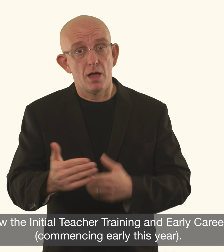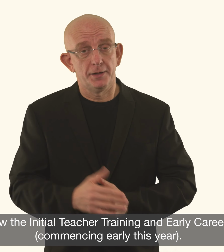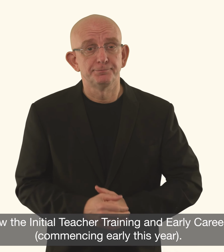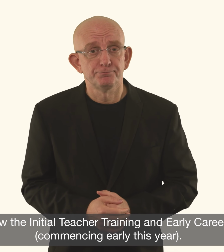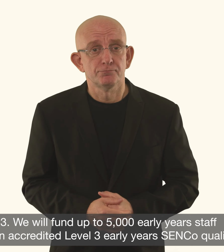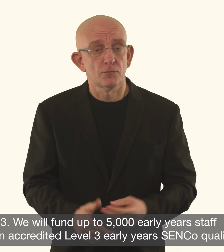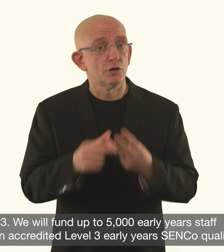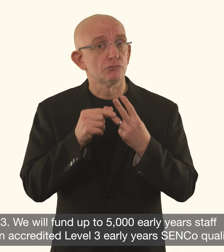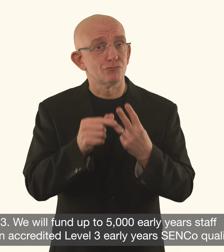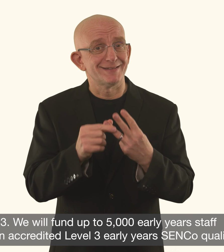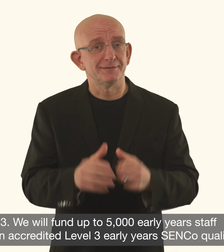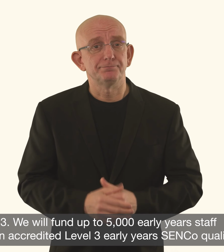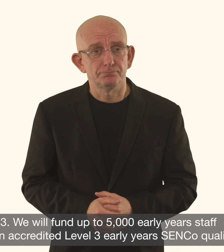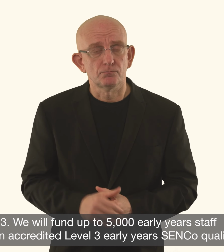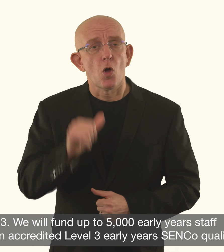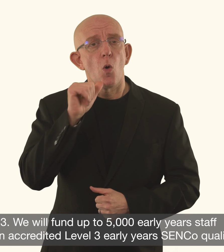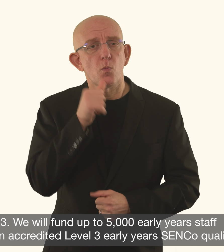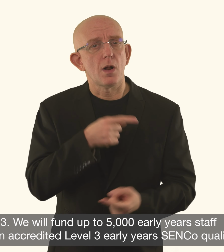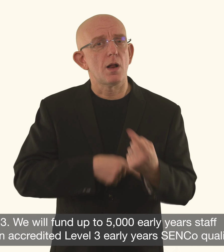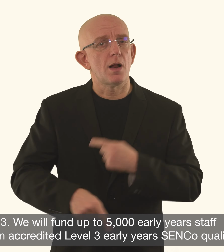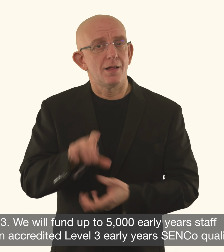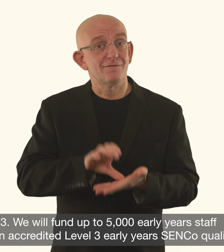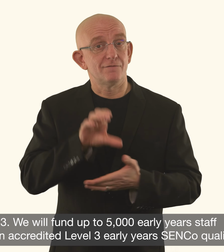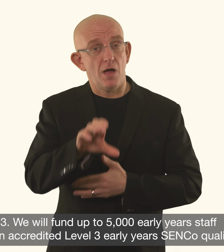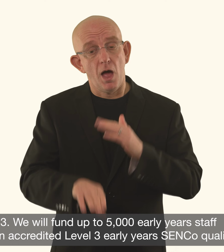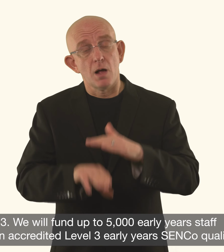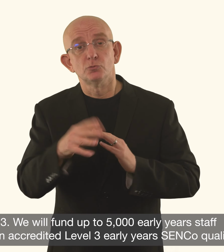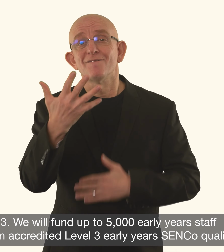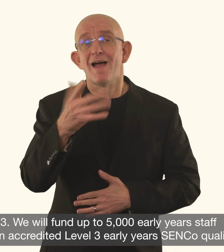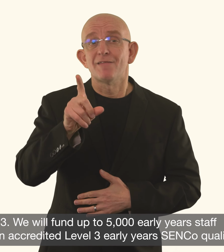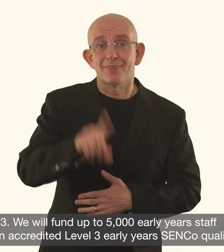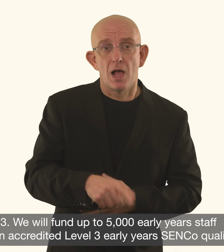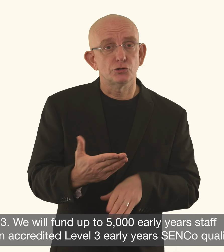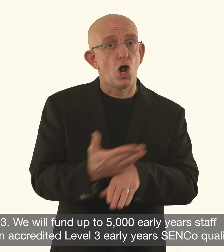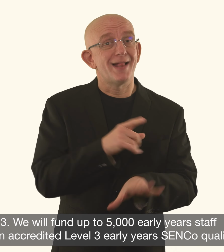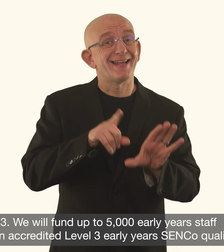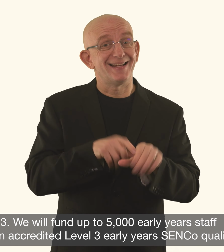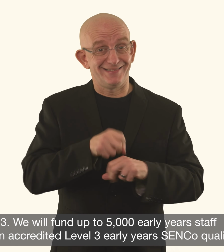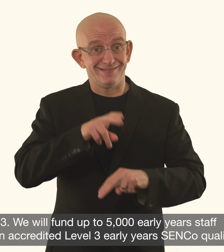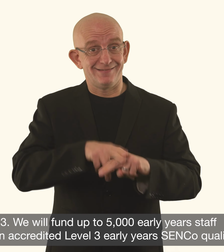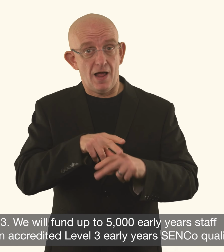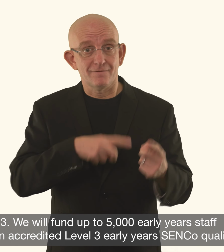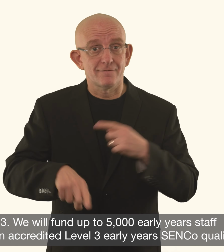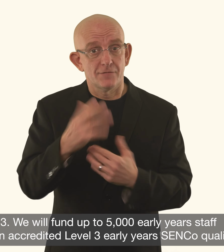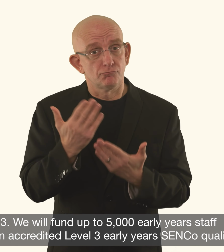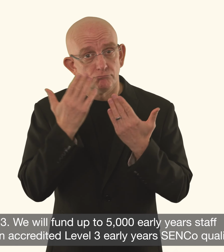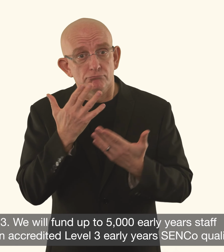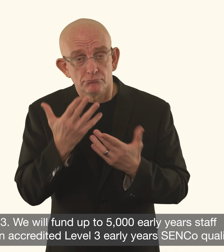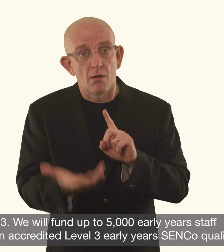3. We will fund up to 5,000 Early Years staff to gain an accredited Level 3 Early Years SENCO qualification,